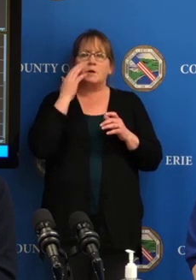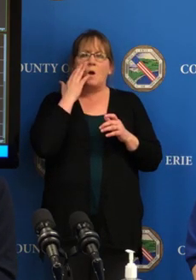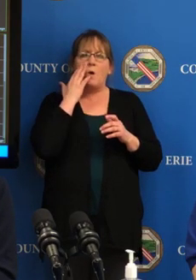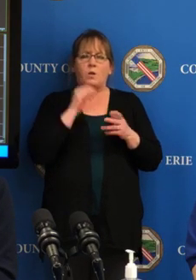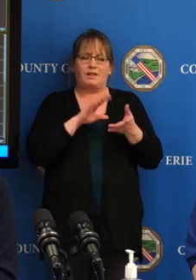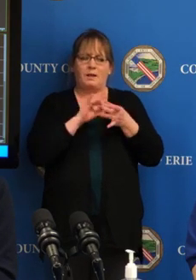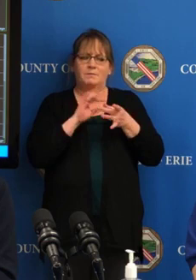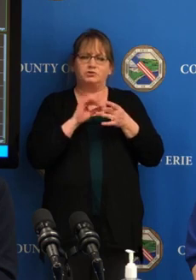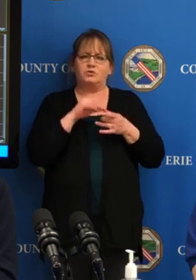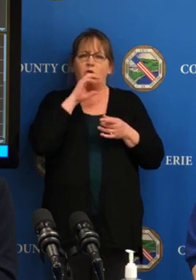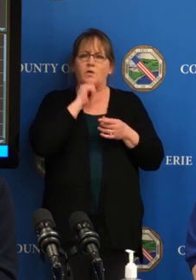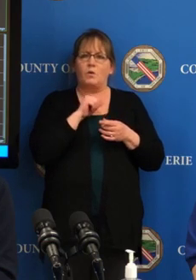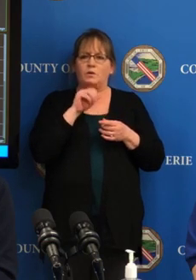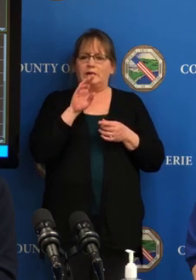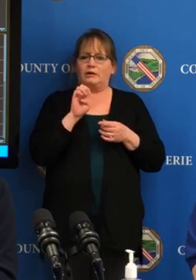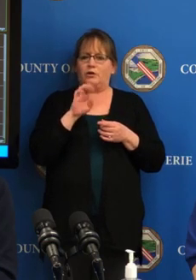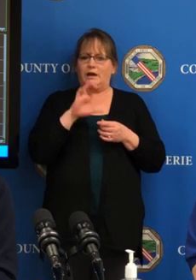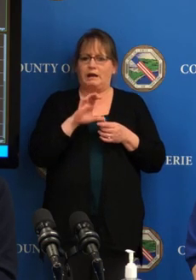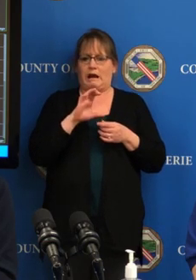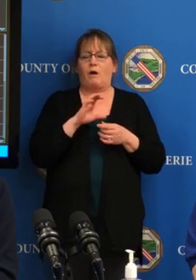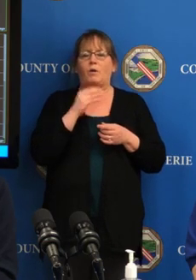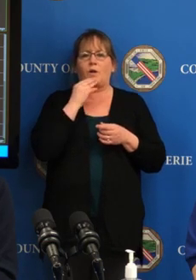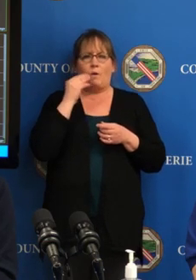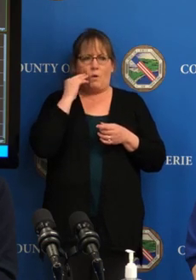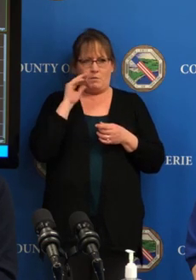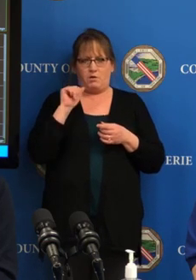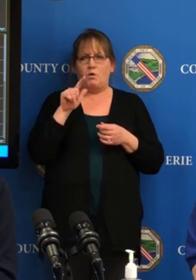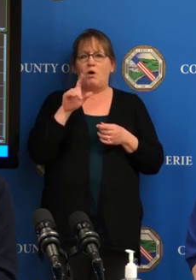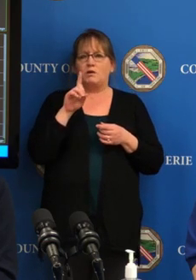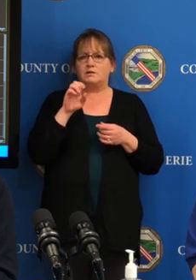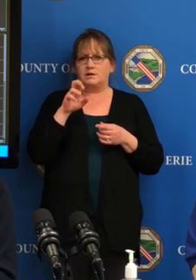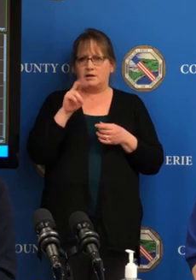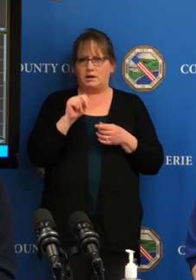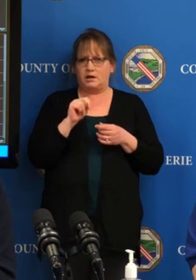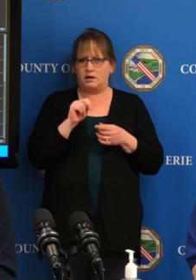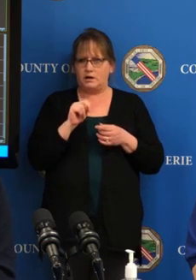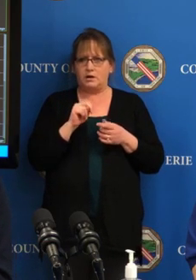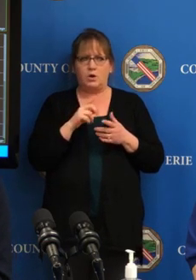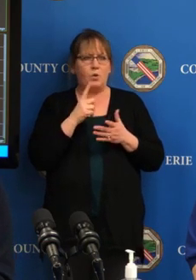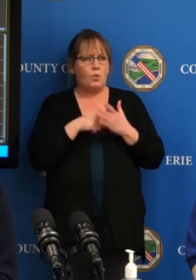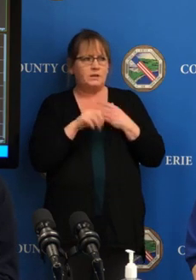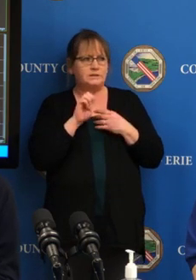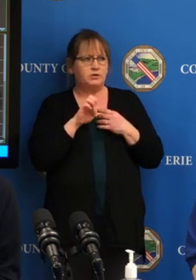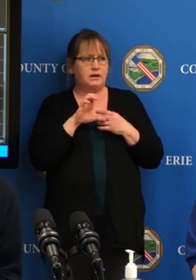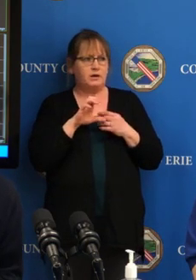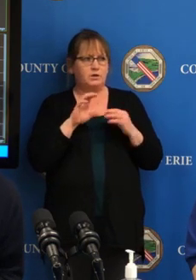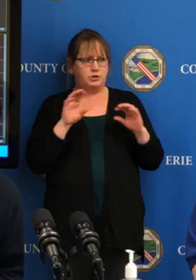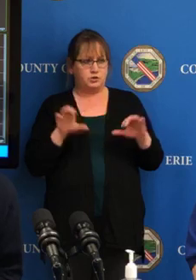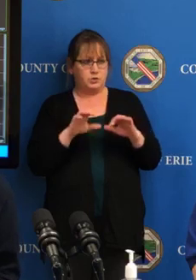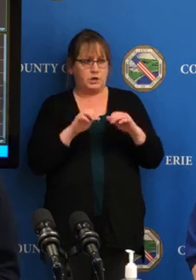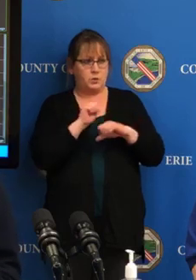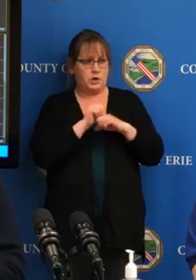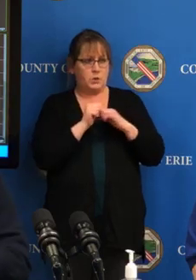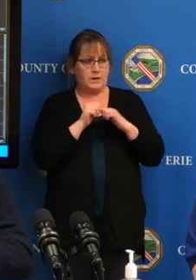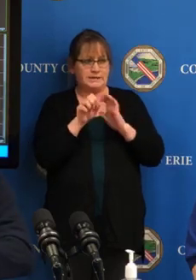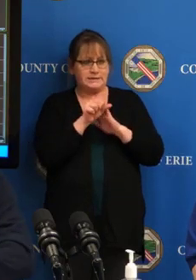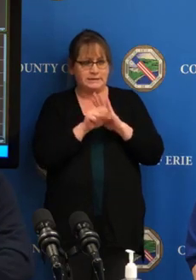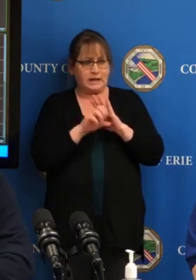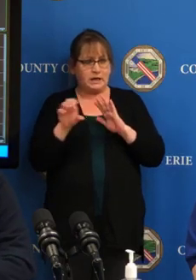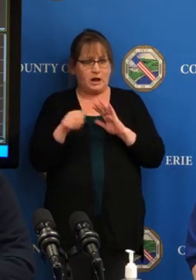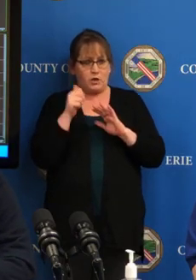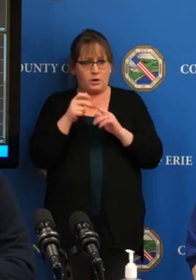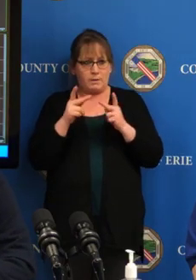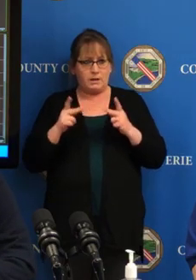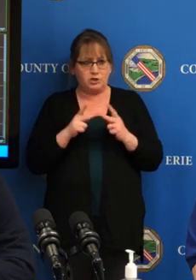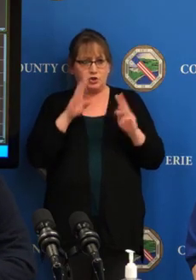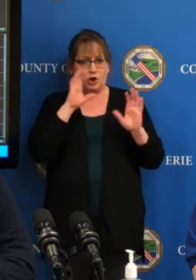home in Alden. Also some references to some recently closed schools. What is Erie County doing, working with the state and other entities, and maybe looking